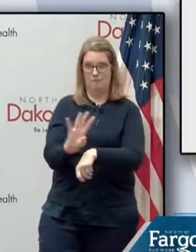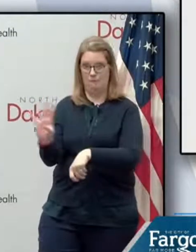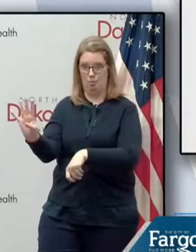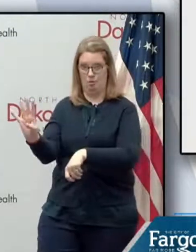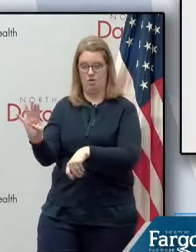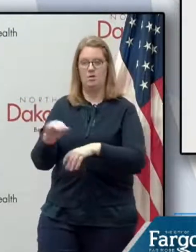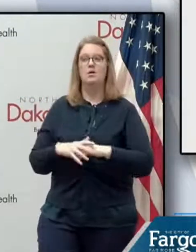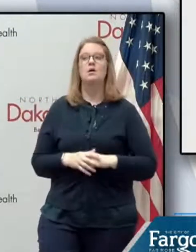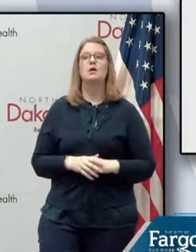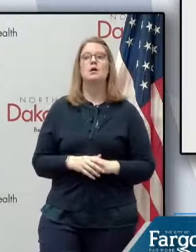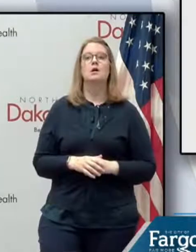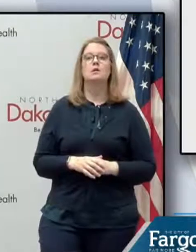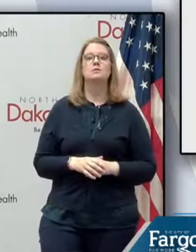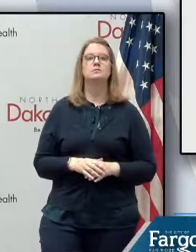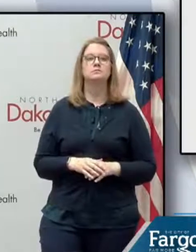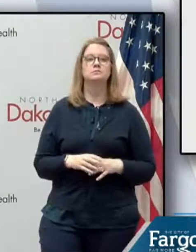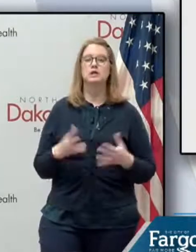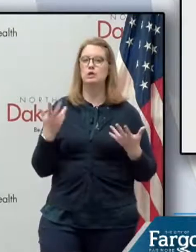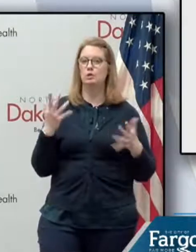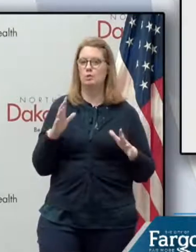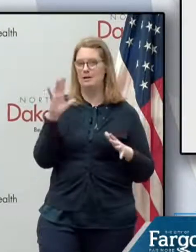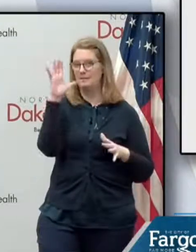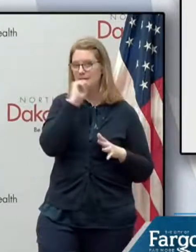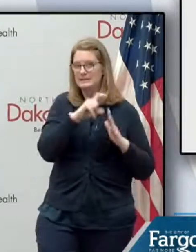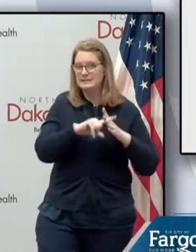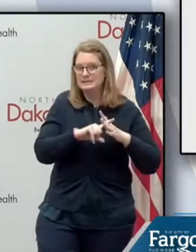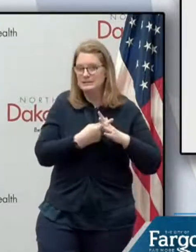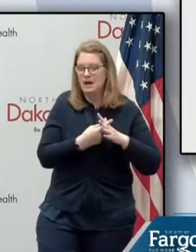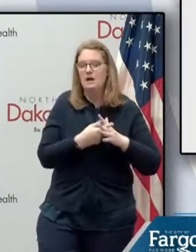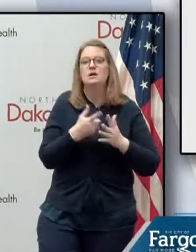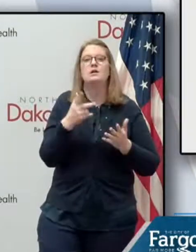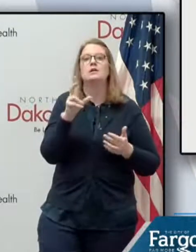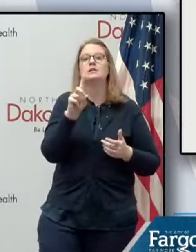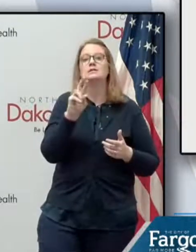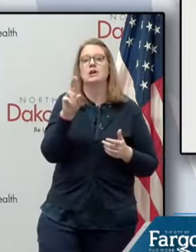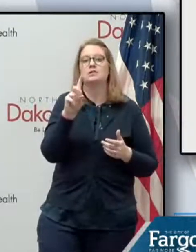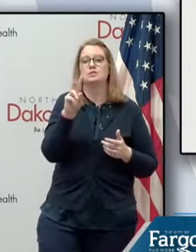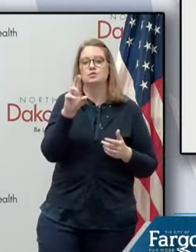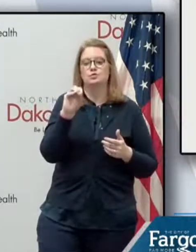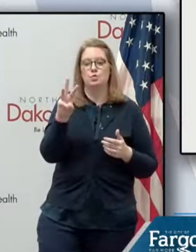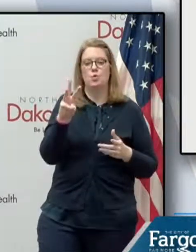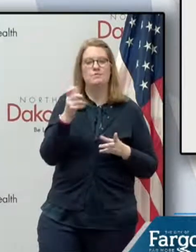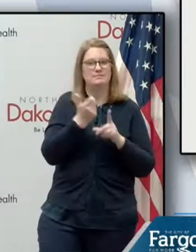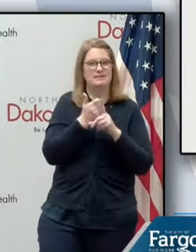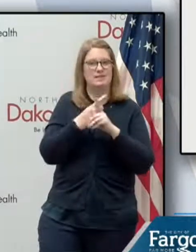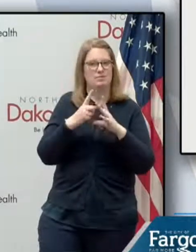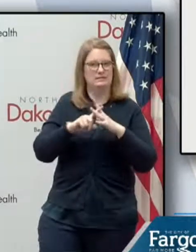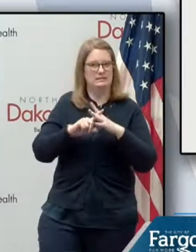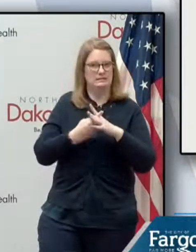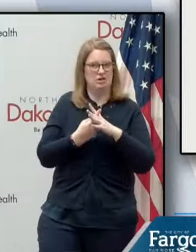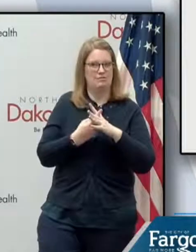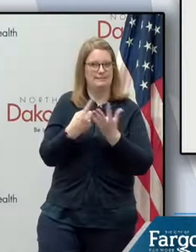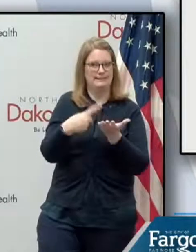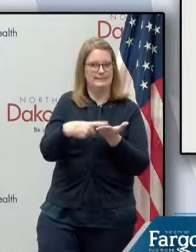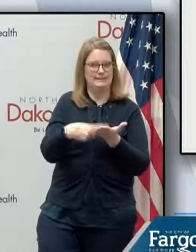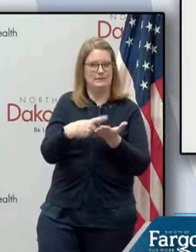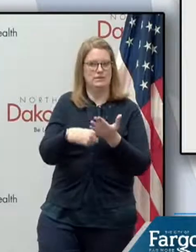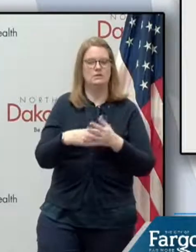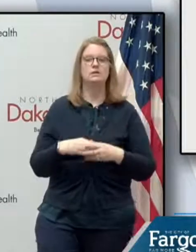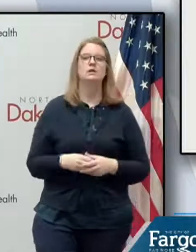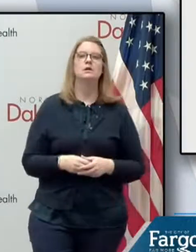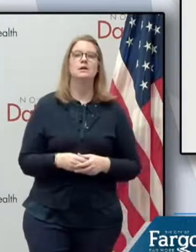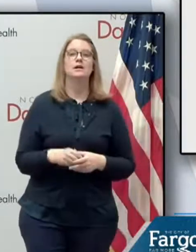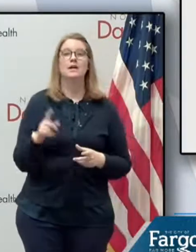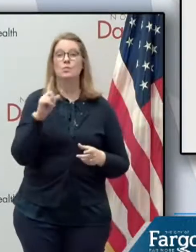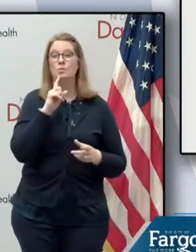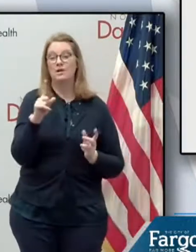p.m., and you won't want to miss the start of this because Dr. Drew will be kicking off the conference for us. And I tell people to